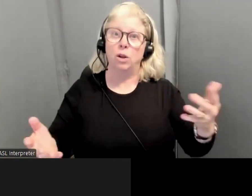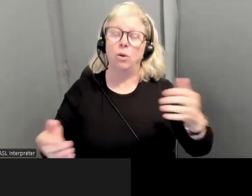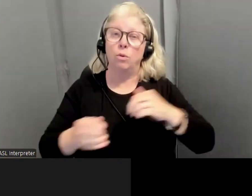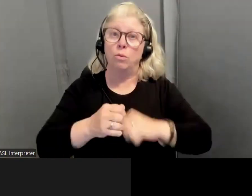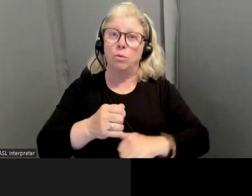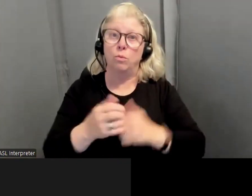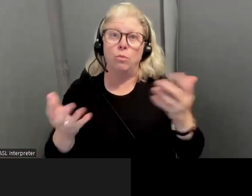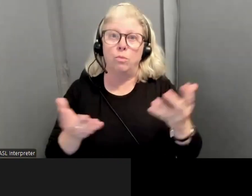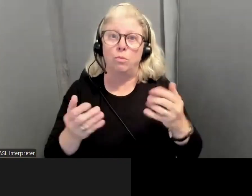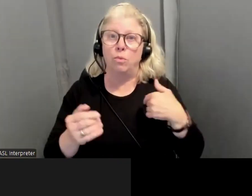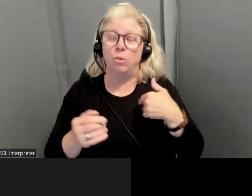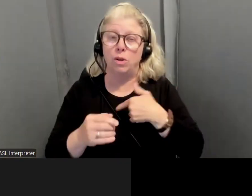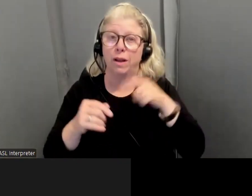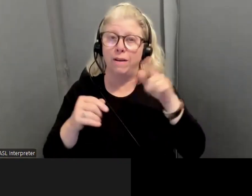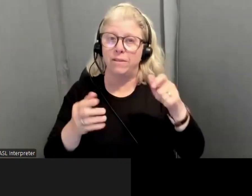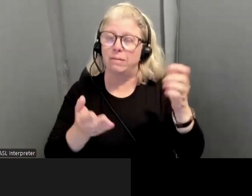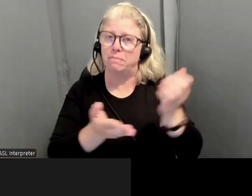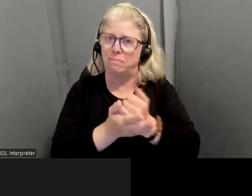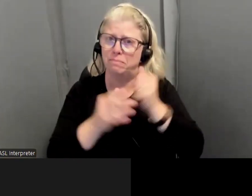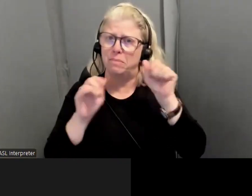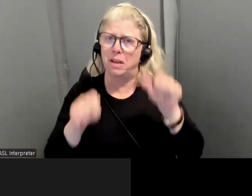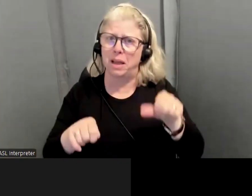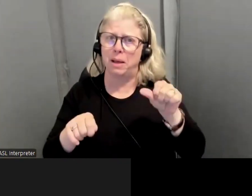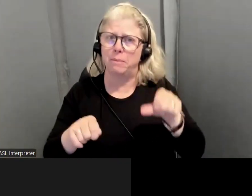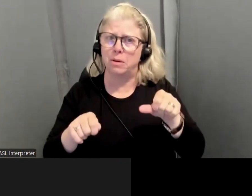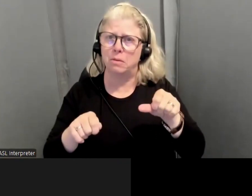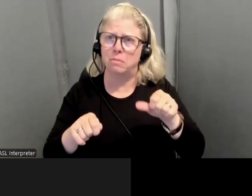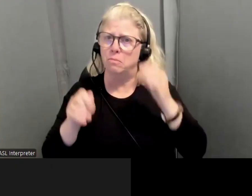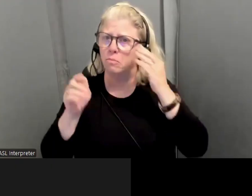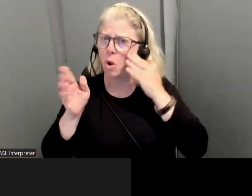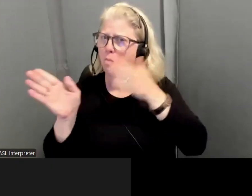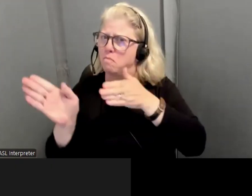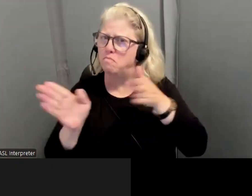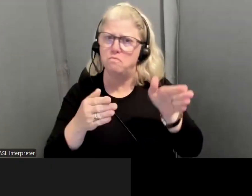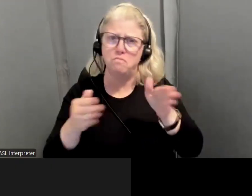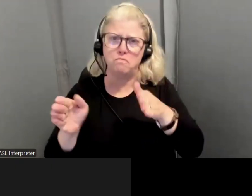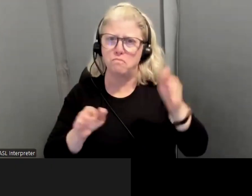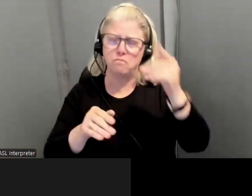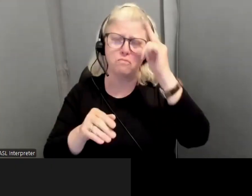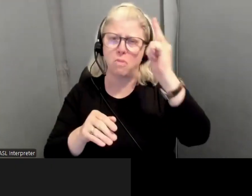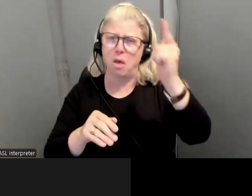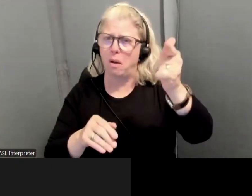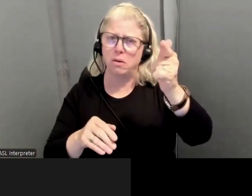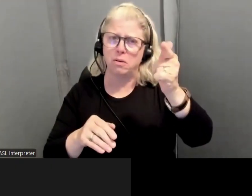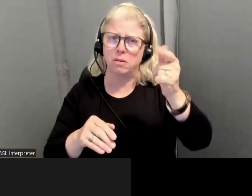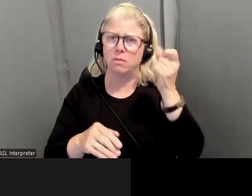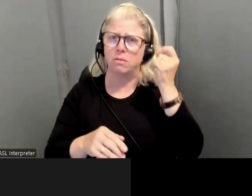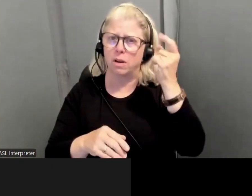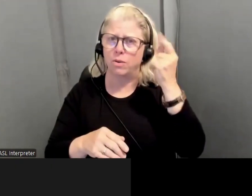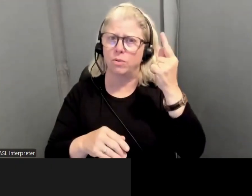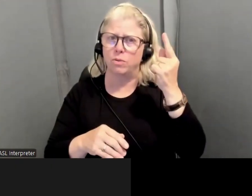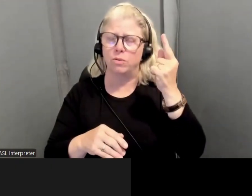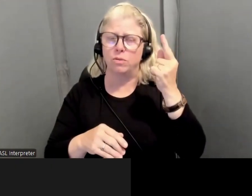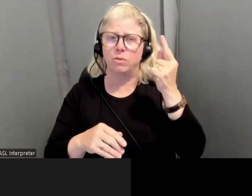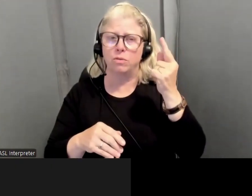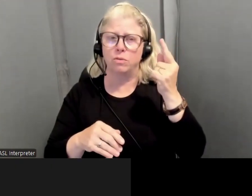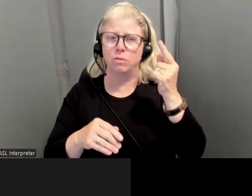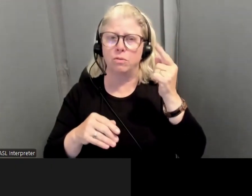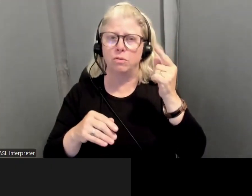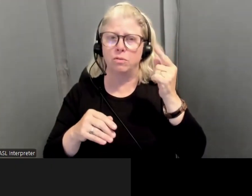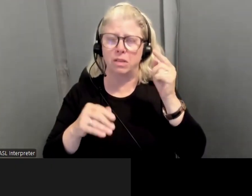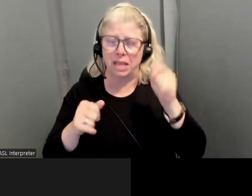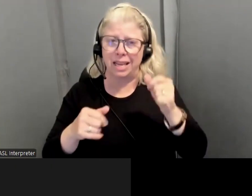is that you have to be able to have discernment and some logic and some understanding to be able to make